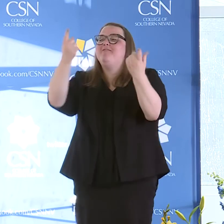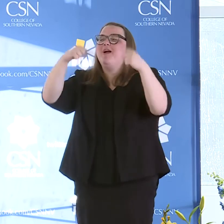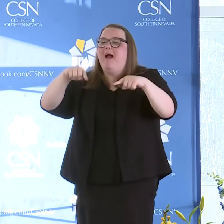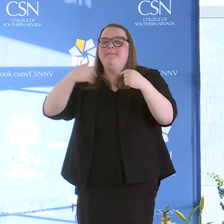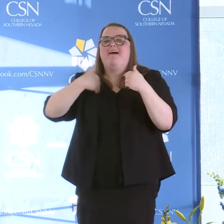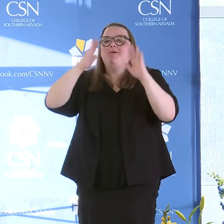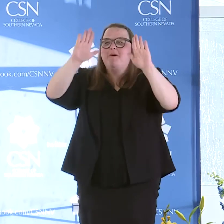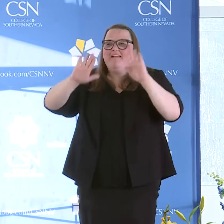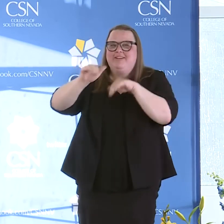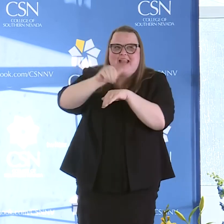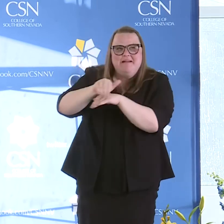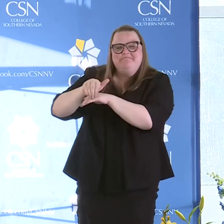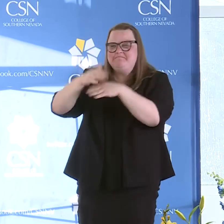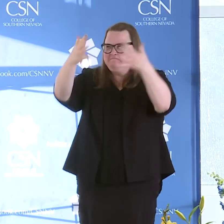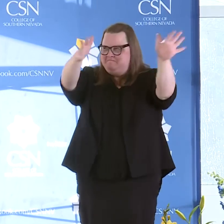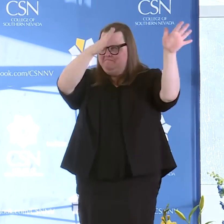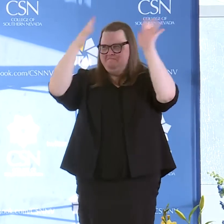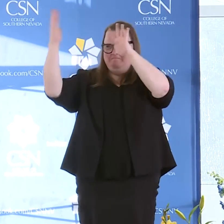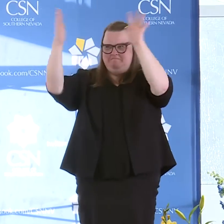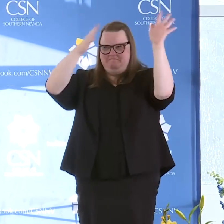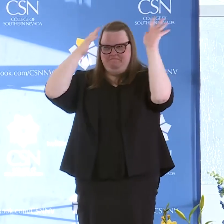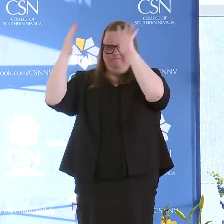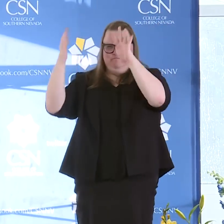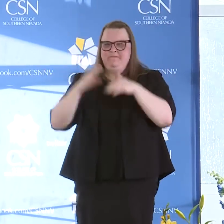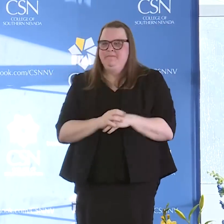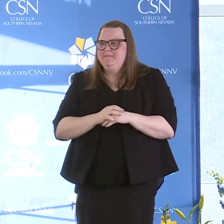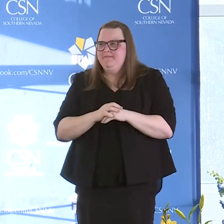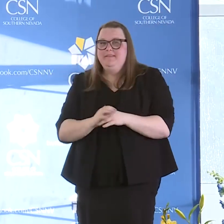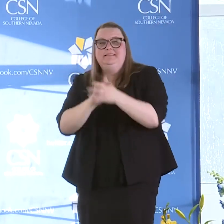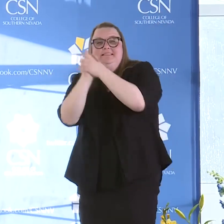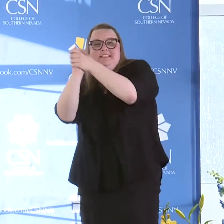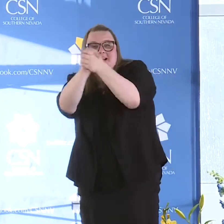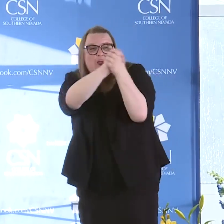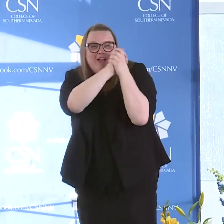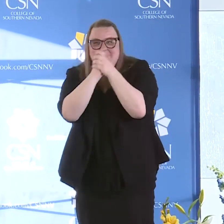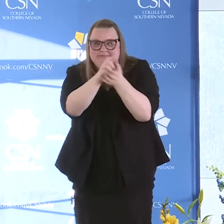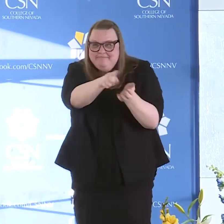a great night. Congratulations to all the winners.